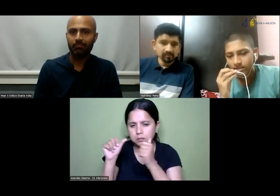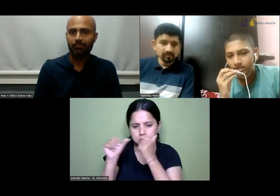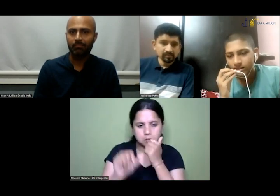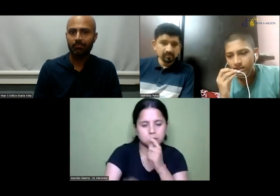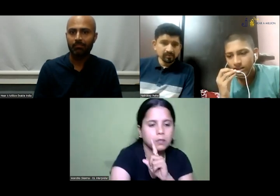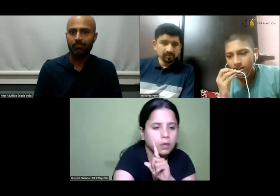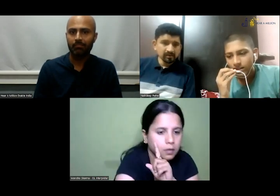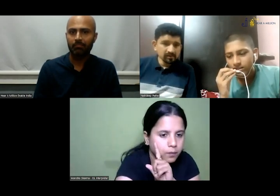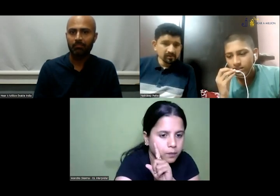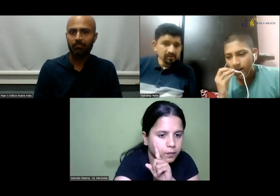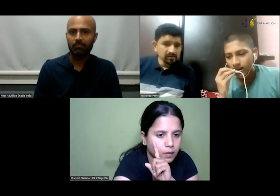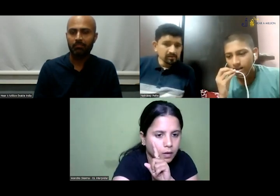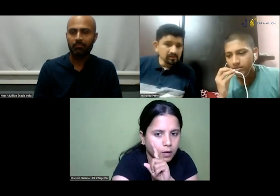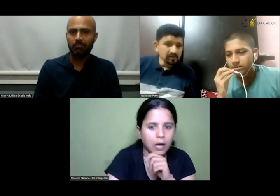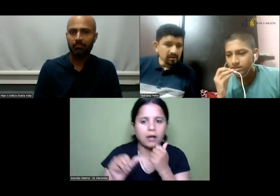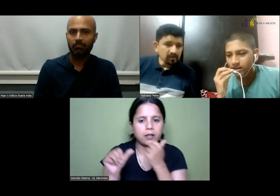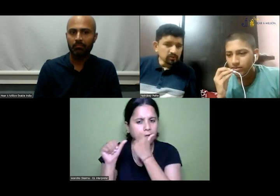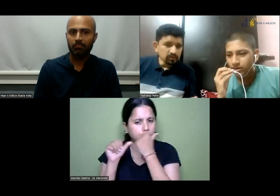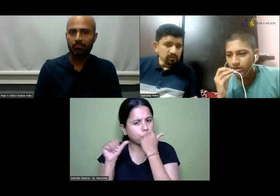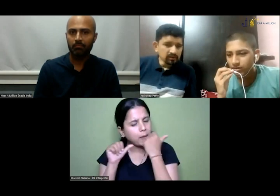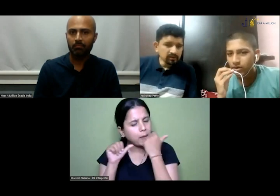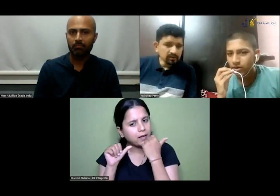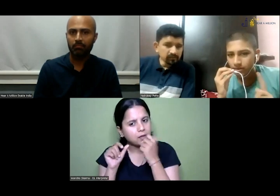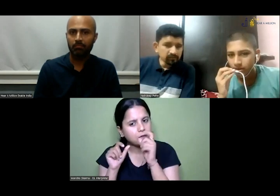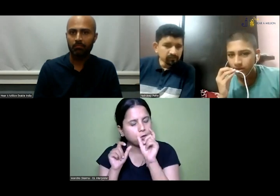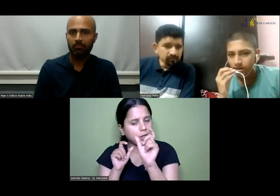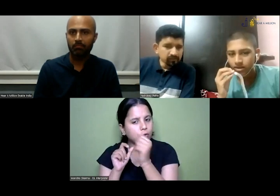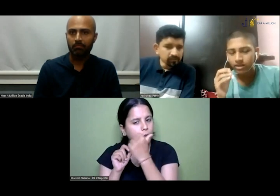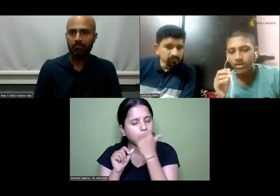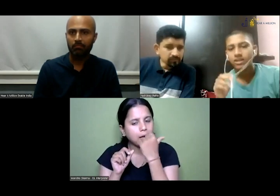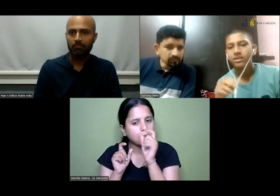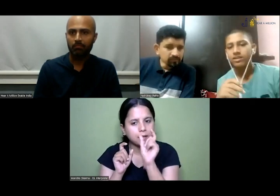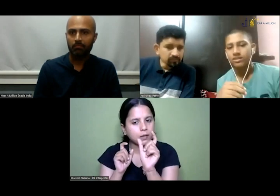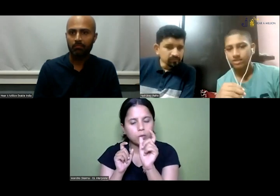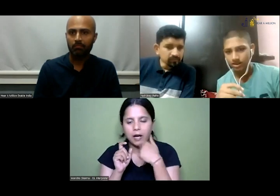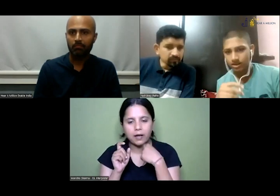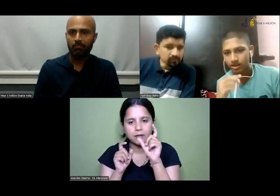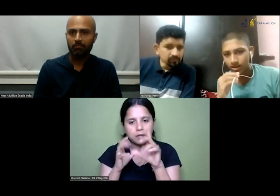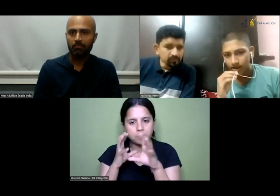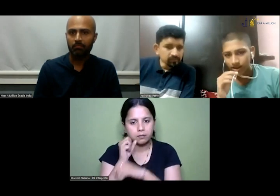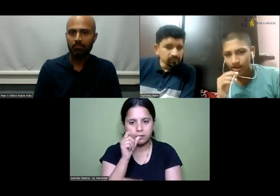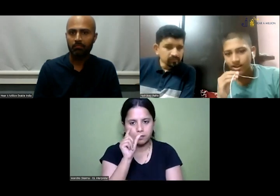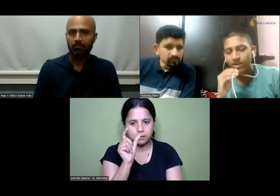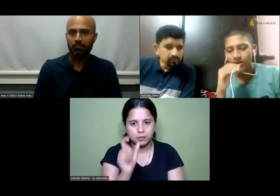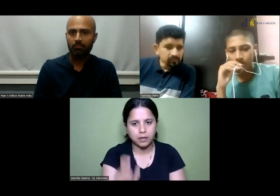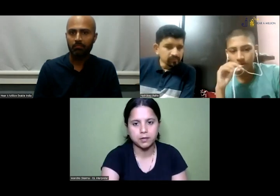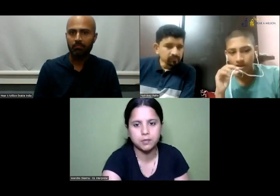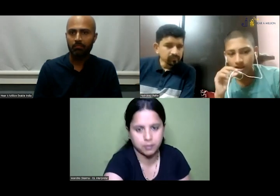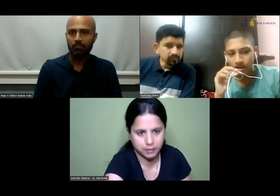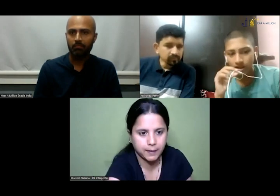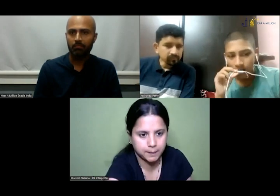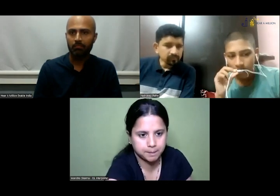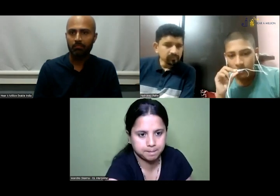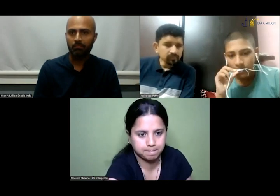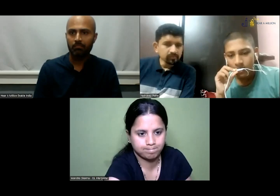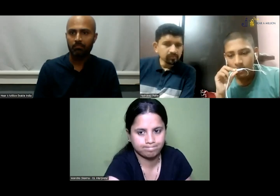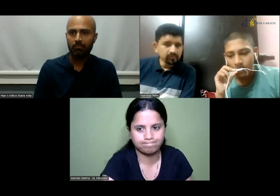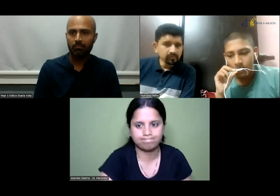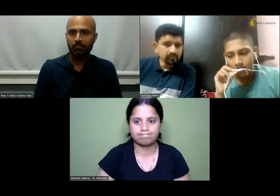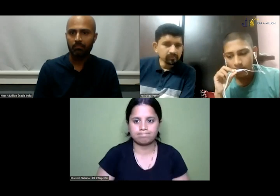and she had started Can you working go for back? deaf. Can you go back a little? I didn't. Okay, okay.